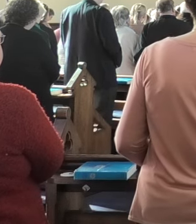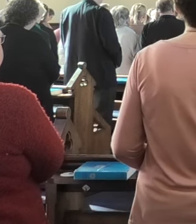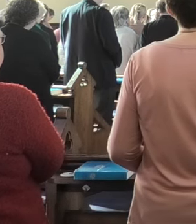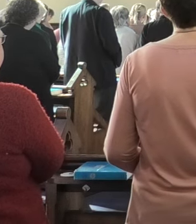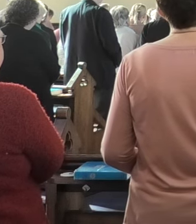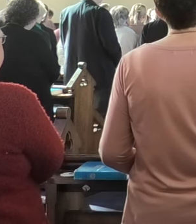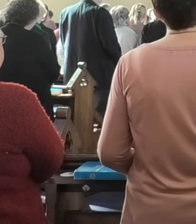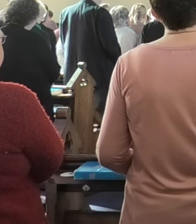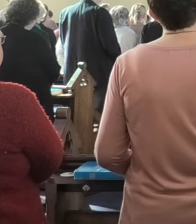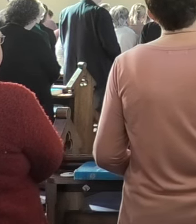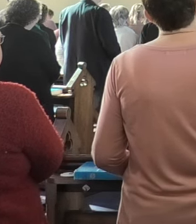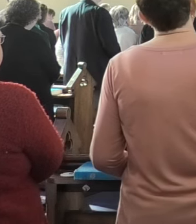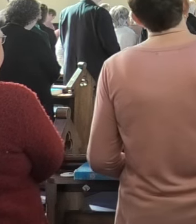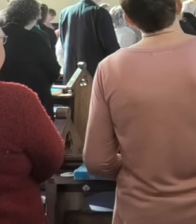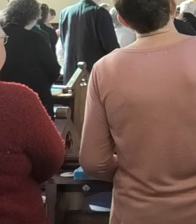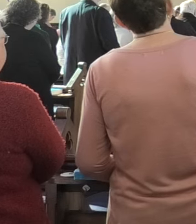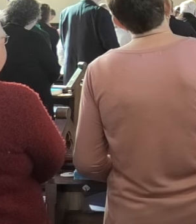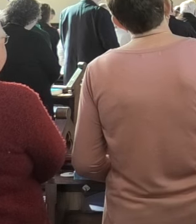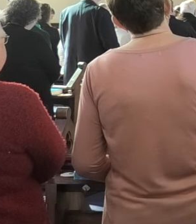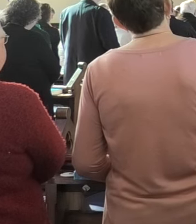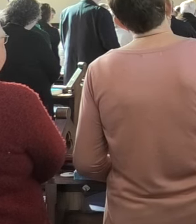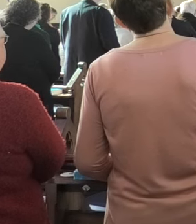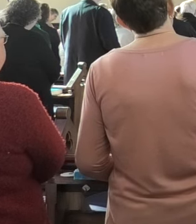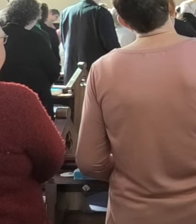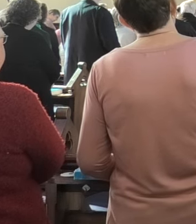will seek me and find me when you seek with